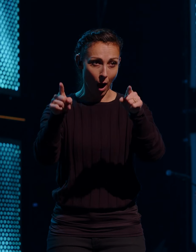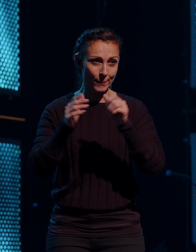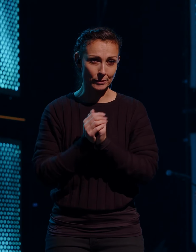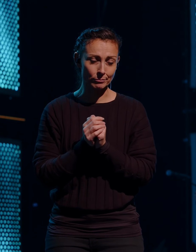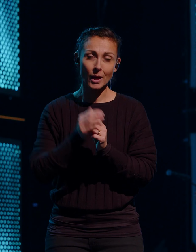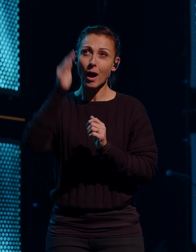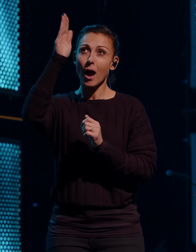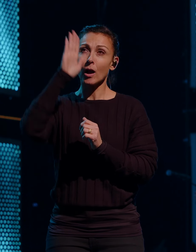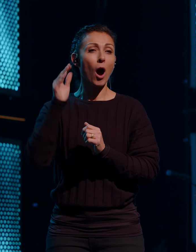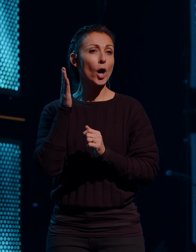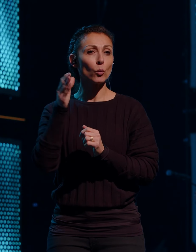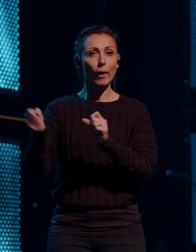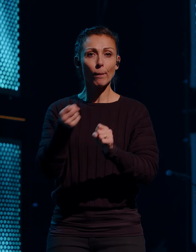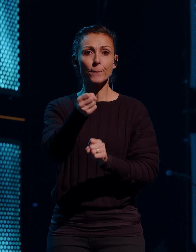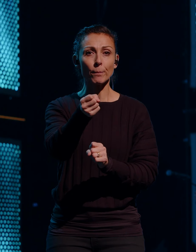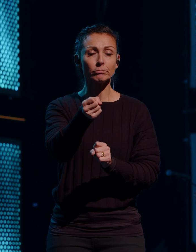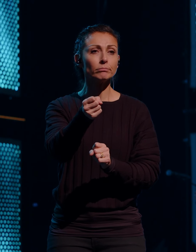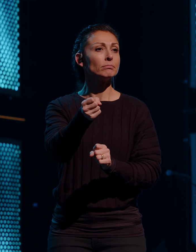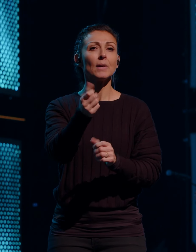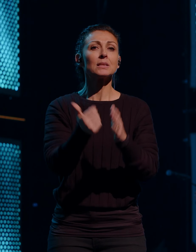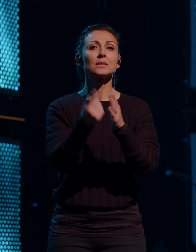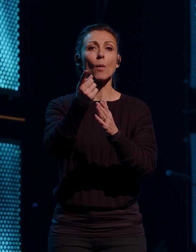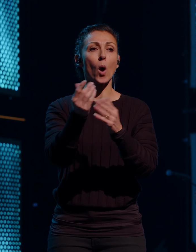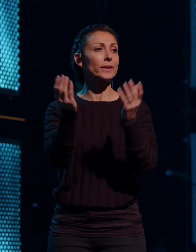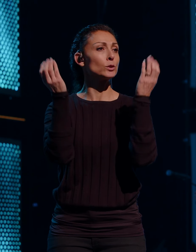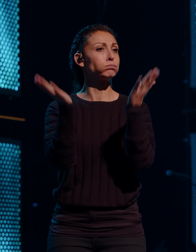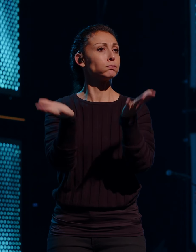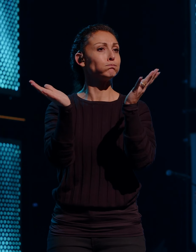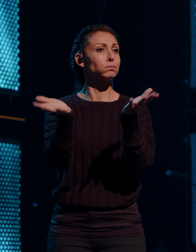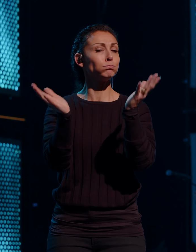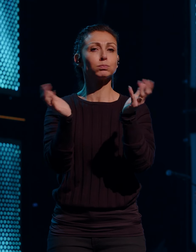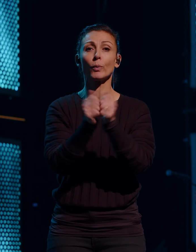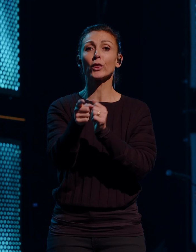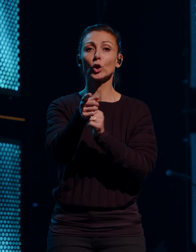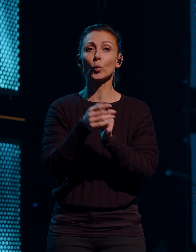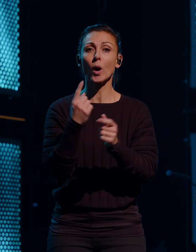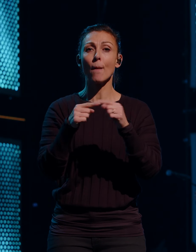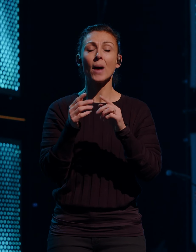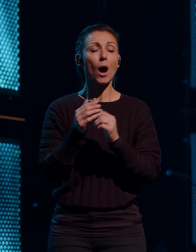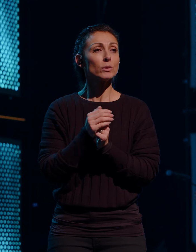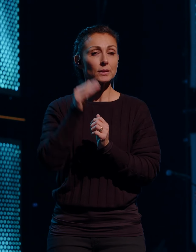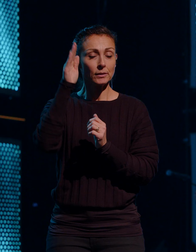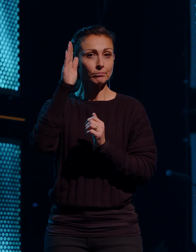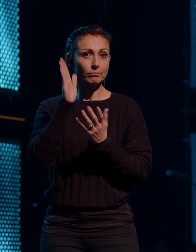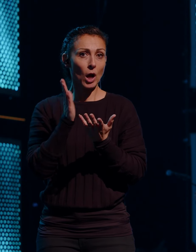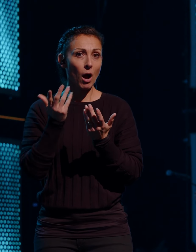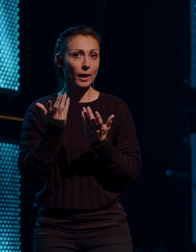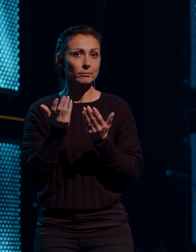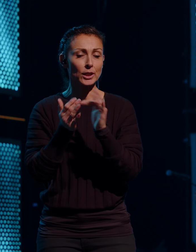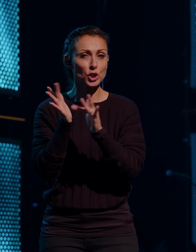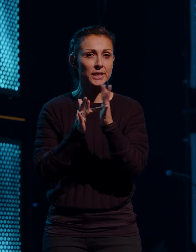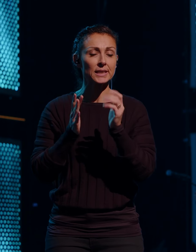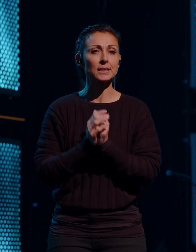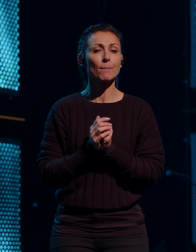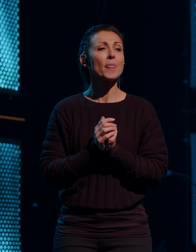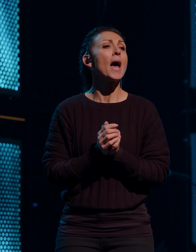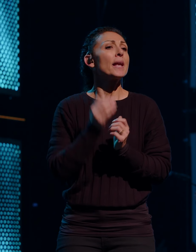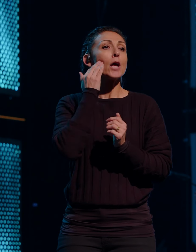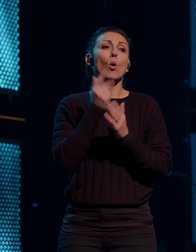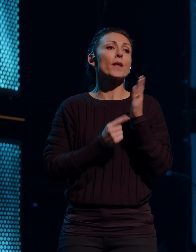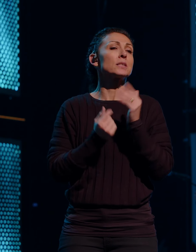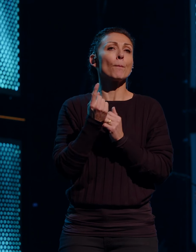asked me that question. What about the people in the middle of nowhere who have never heard about Jesus? If they die, are they going to go to hell? Yeah, they will. No one gets a free